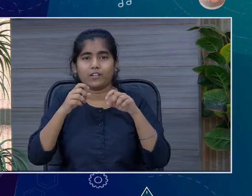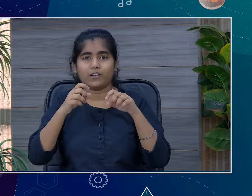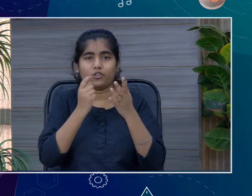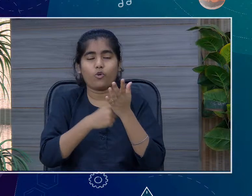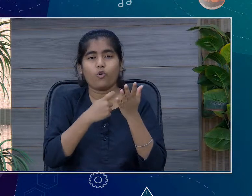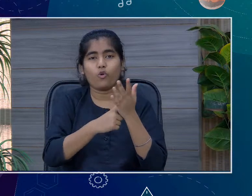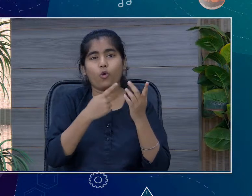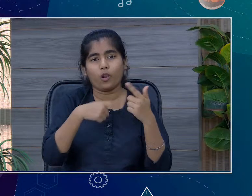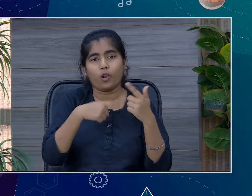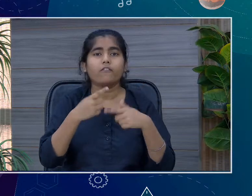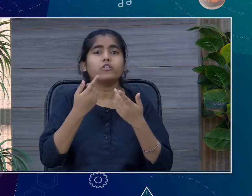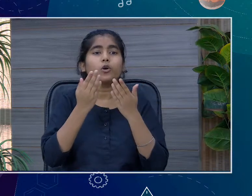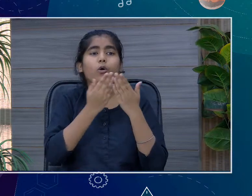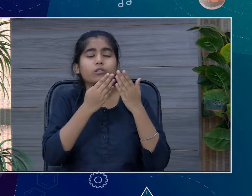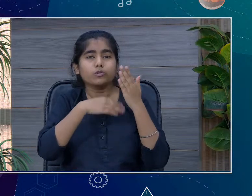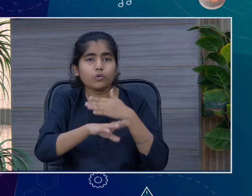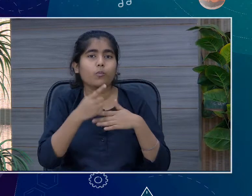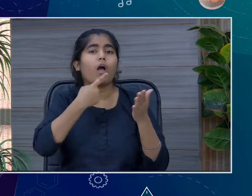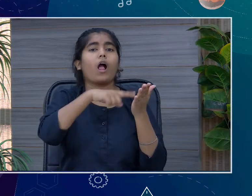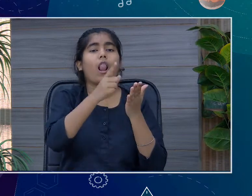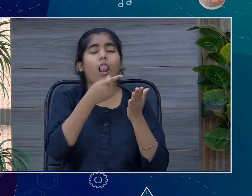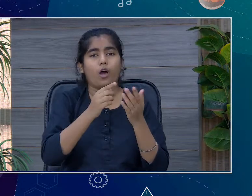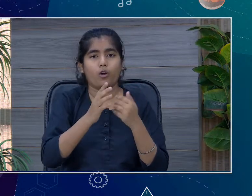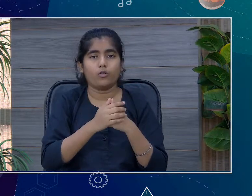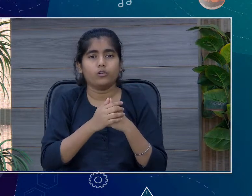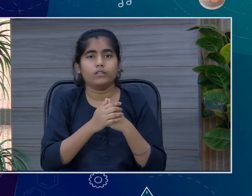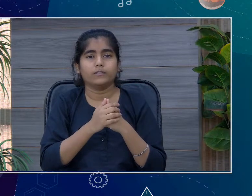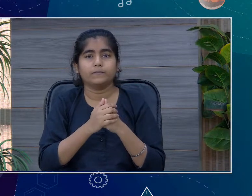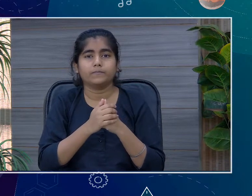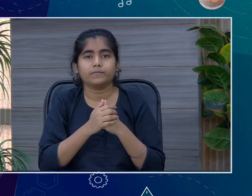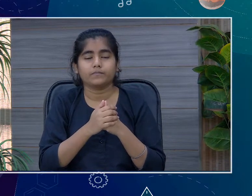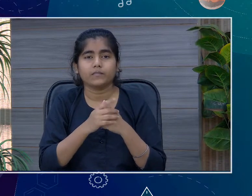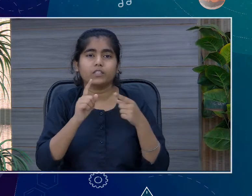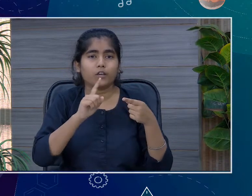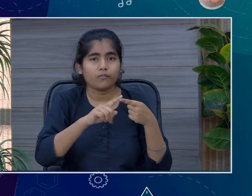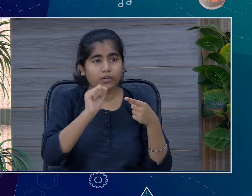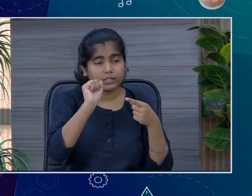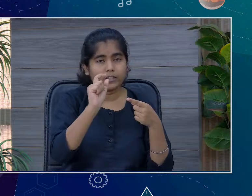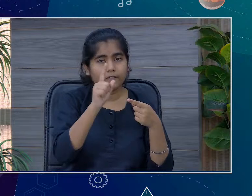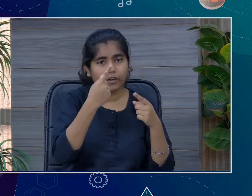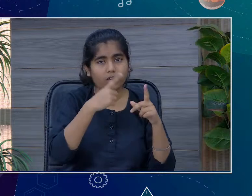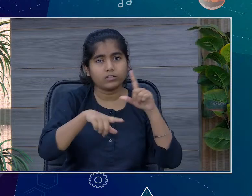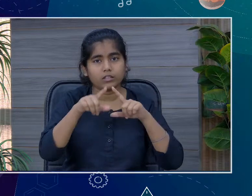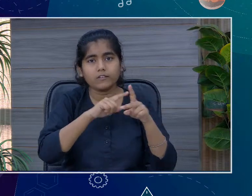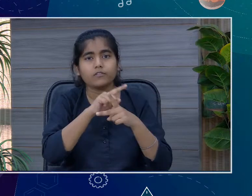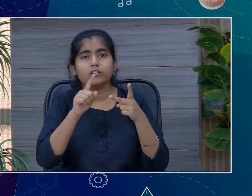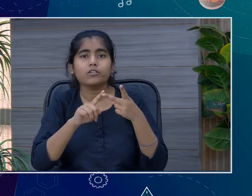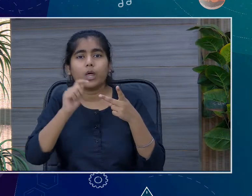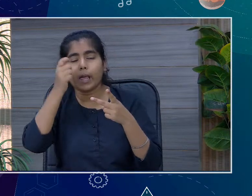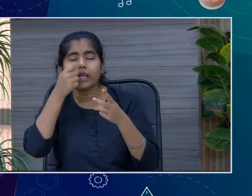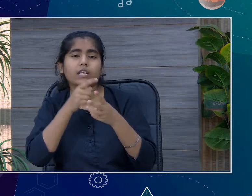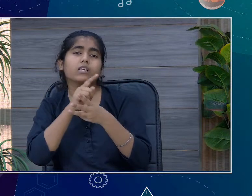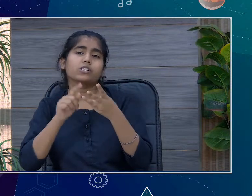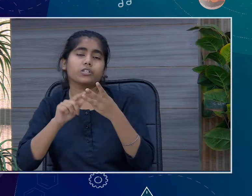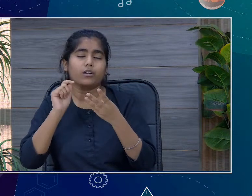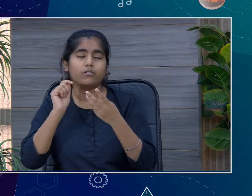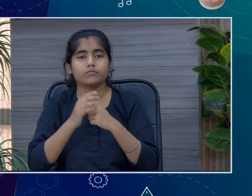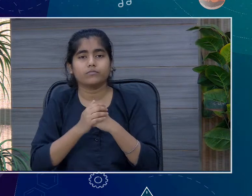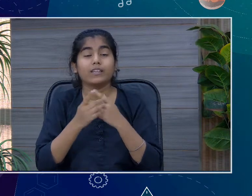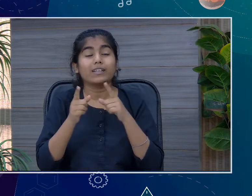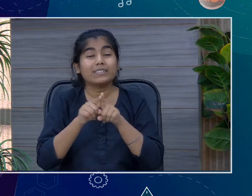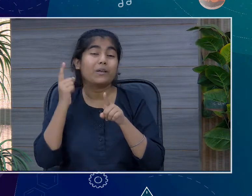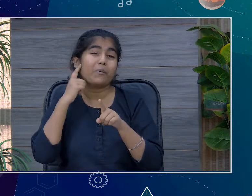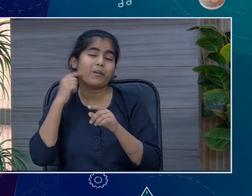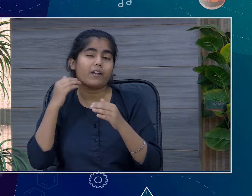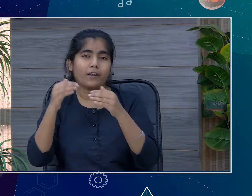in the school, then the second language, then the third language. So if we acknowledge sign language as the first language of the deaf community, then